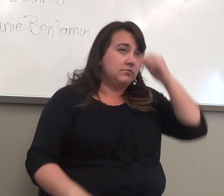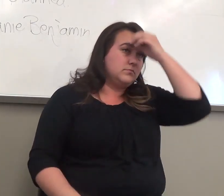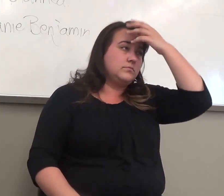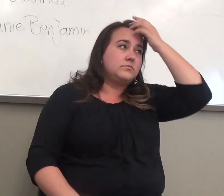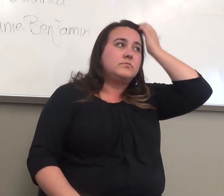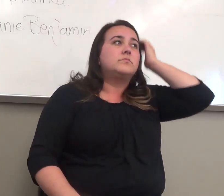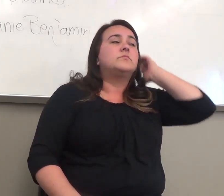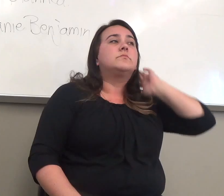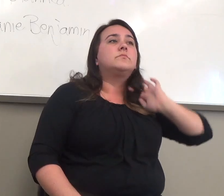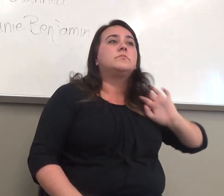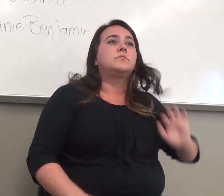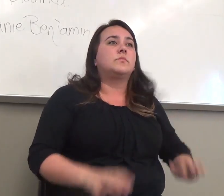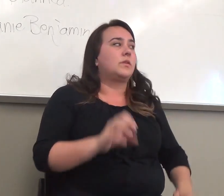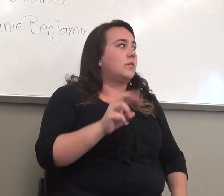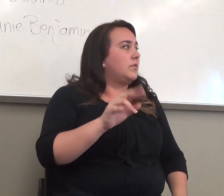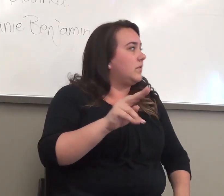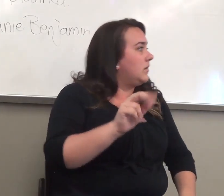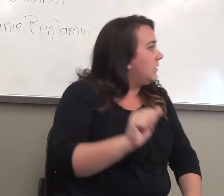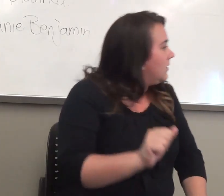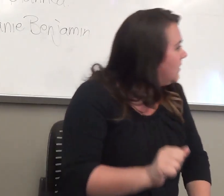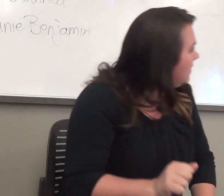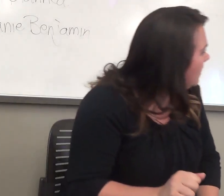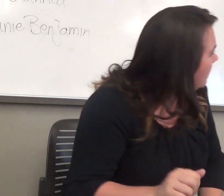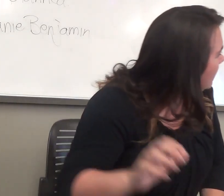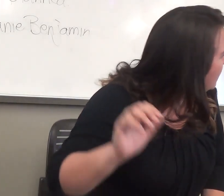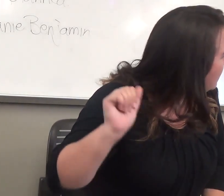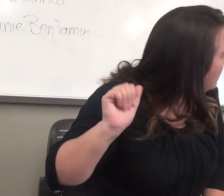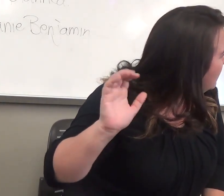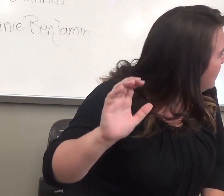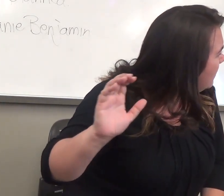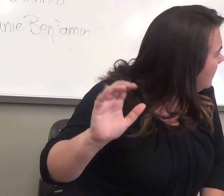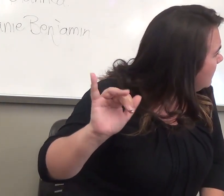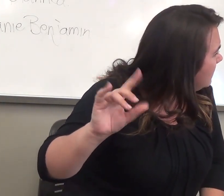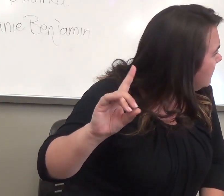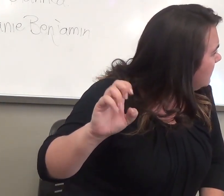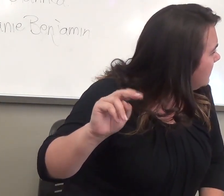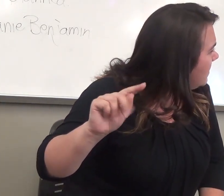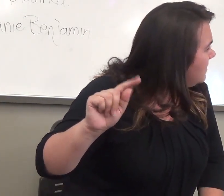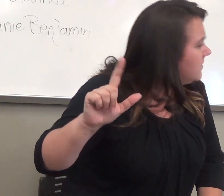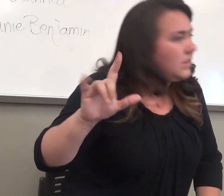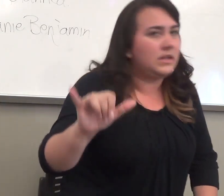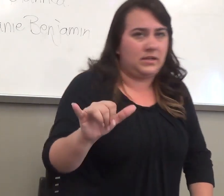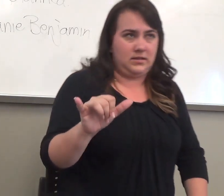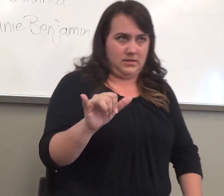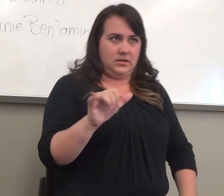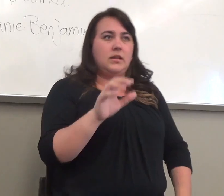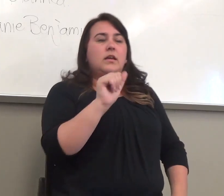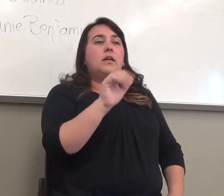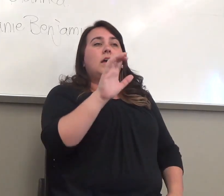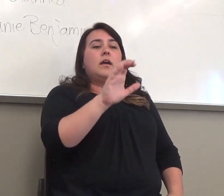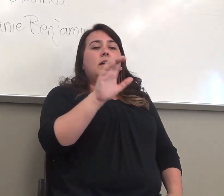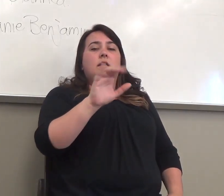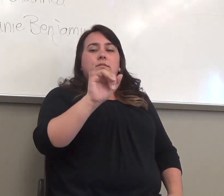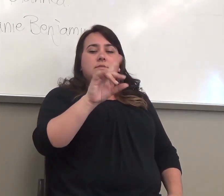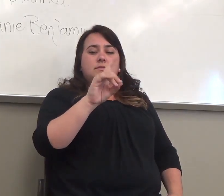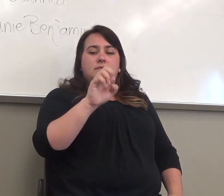Only Karina is gonna answer. Nobody else wants to say, right? Because now you're not. Yeah, now you're not sure. This